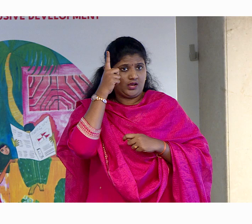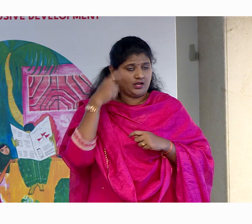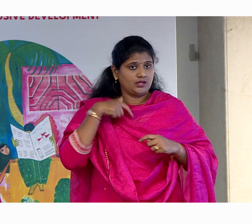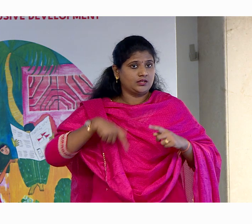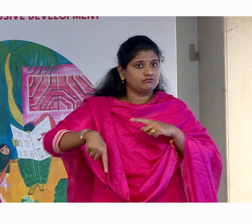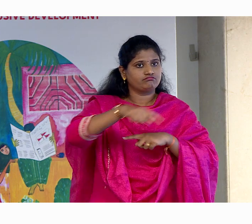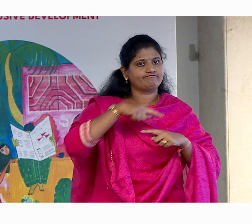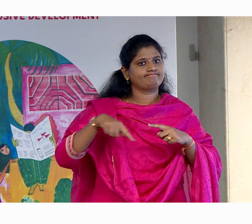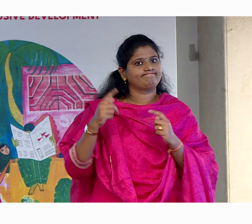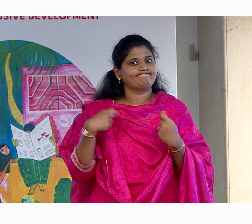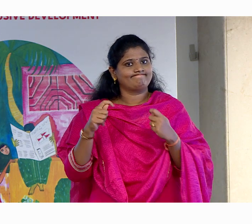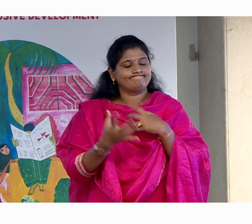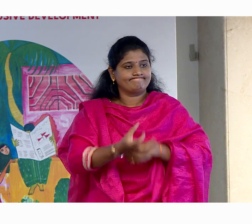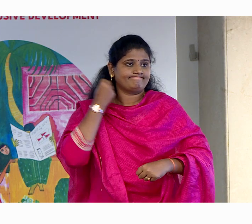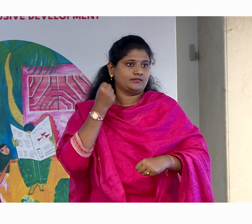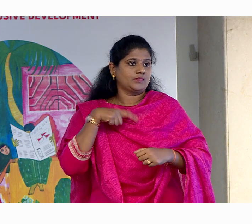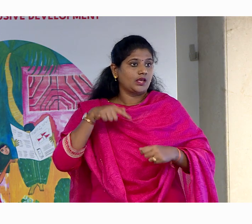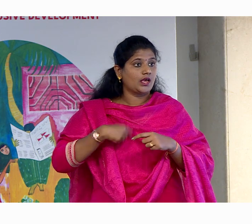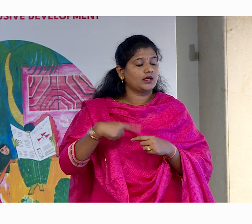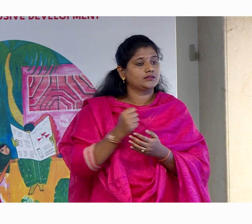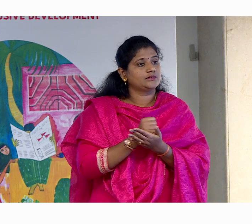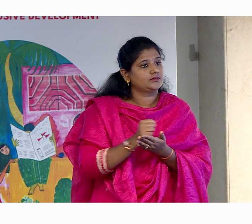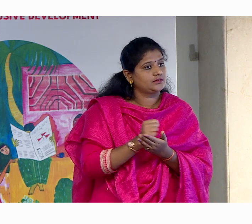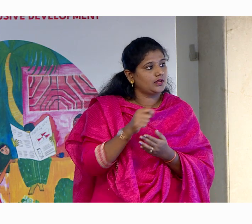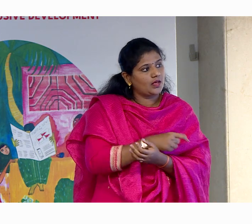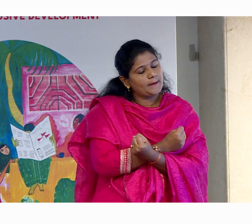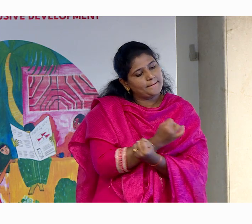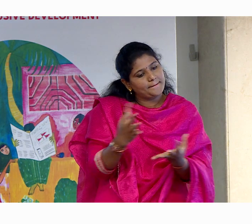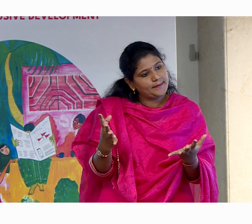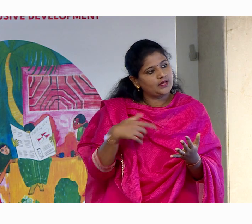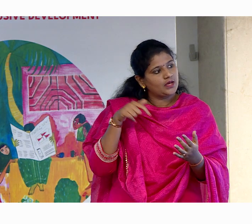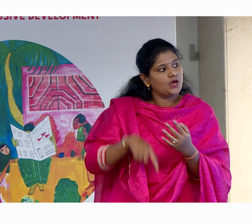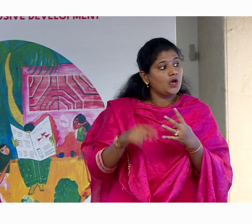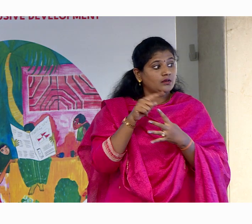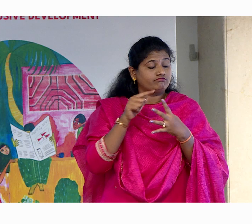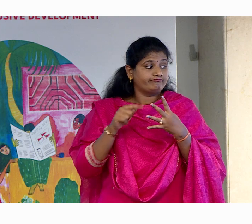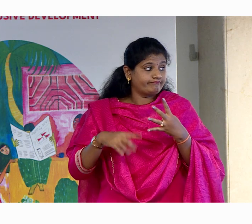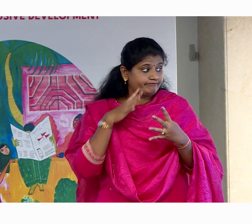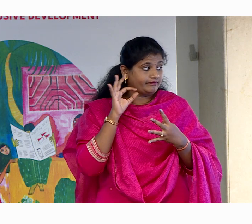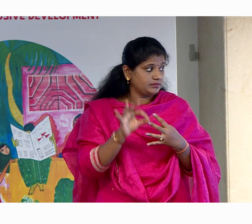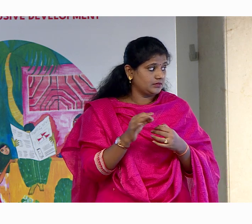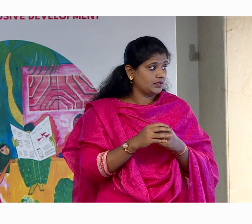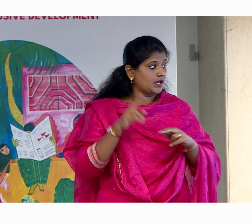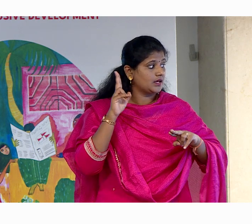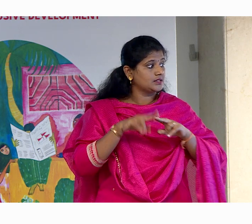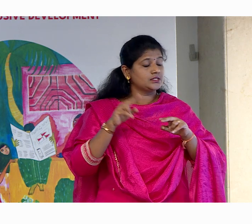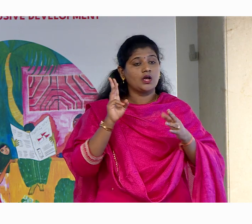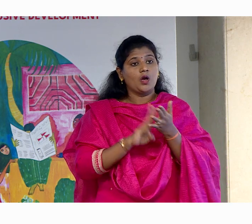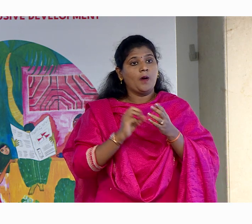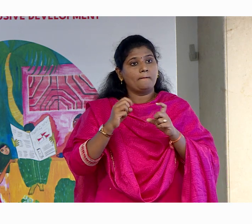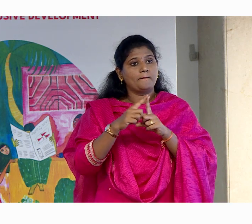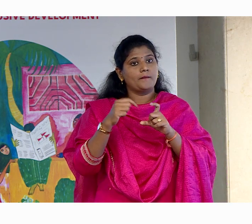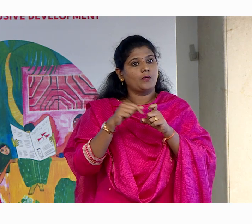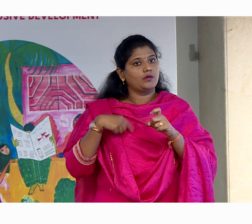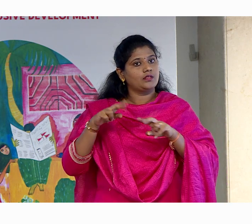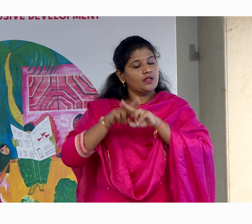try to get evidence into practice. These are many of them. We particularly are interested in the models and frameworks that people